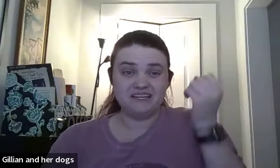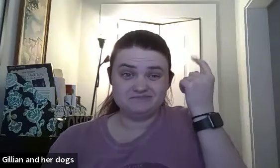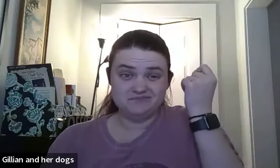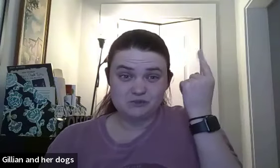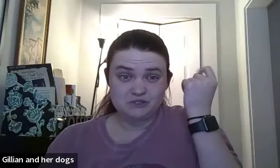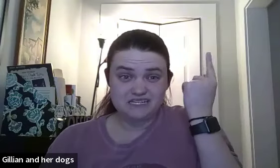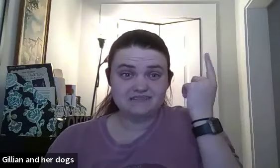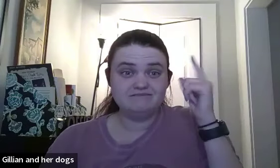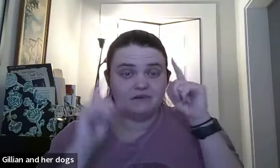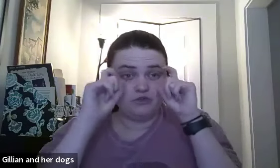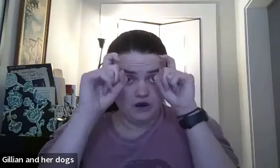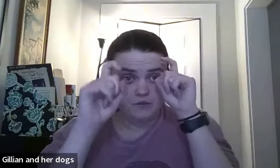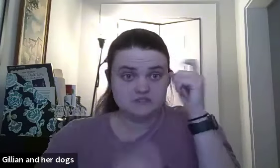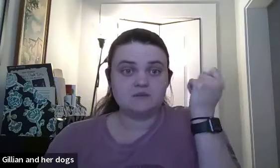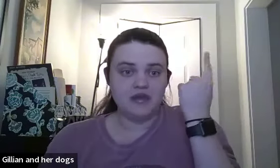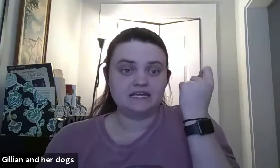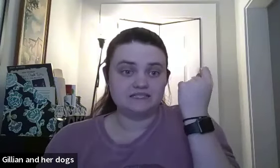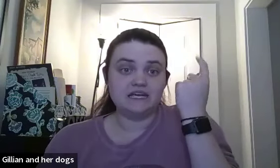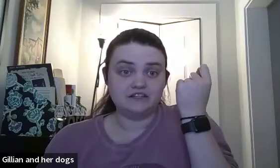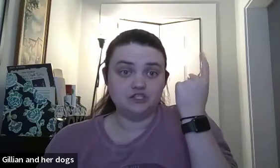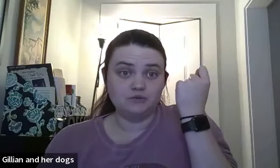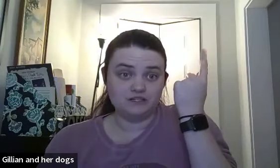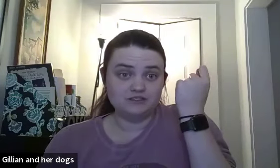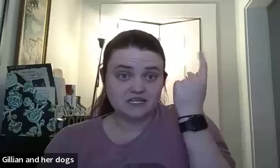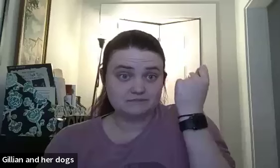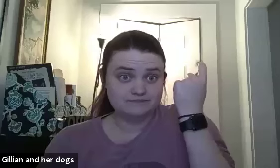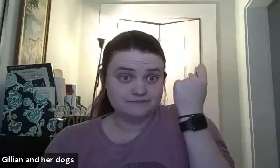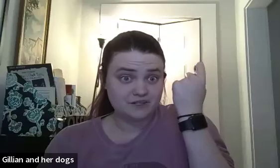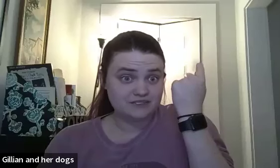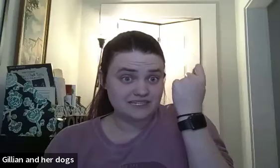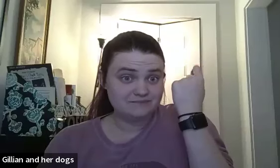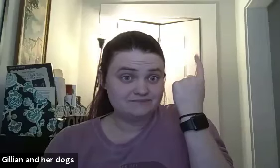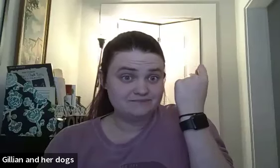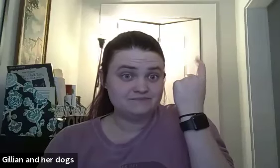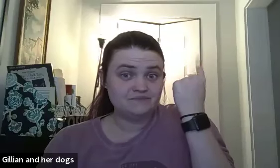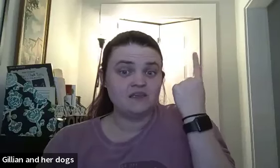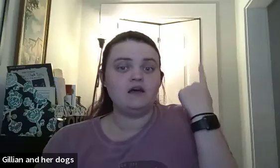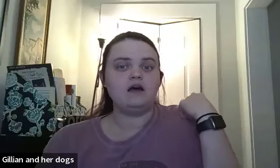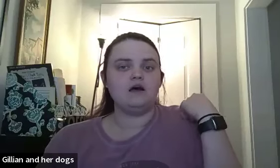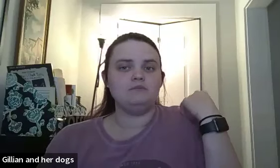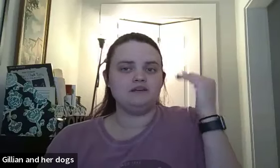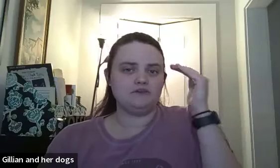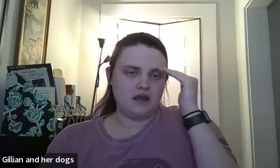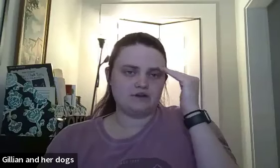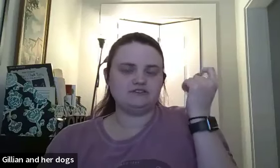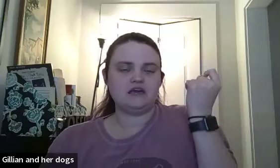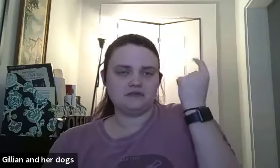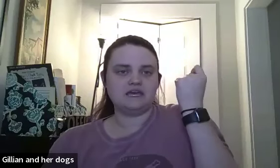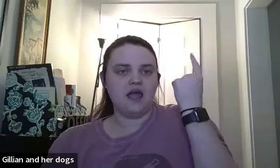going like, do you understand? With your eyebrows up, that is saying, do you understand? Understand? But if your eyebrows are down, that's saying,